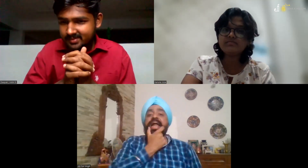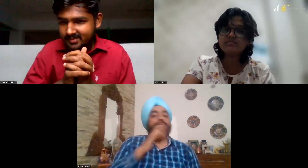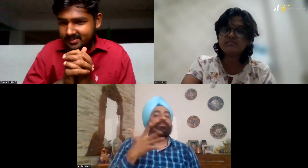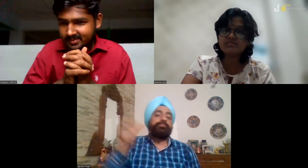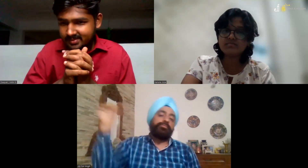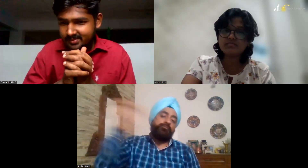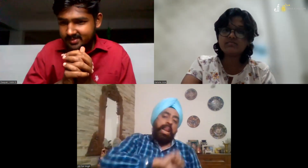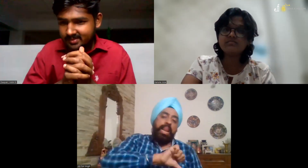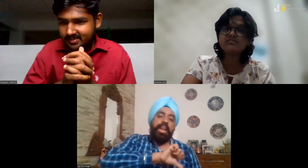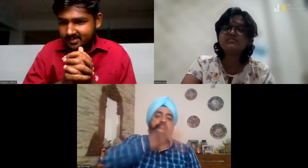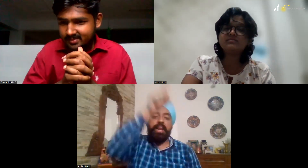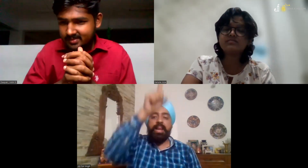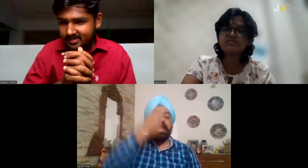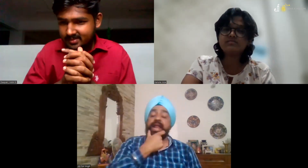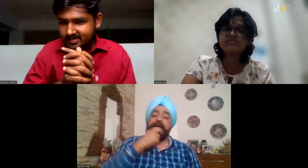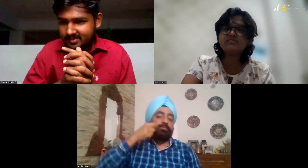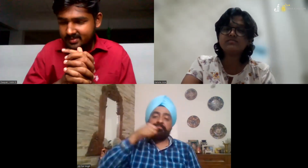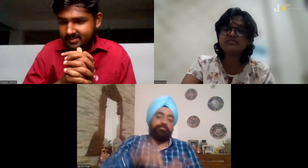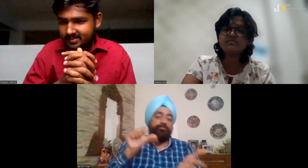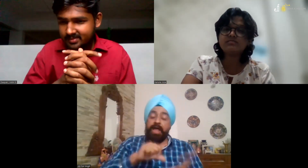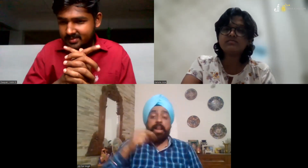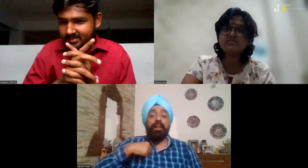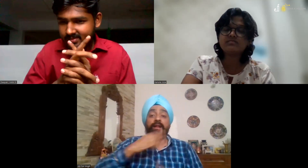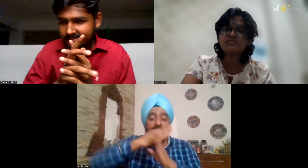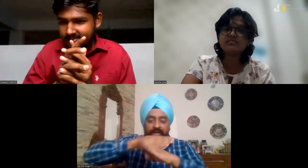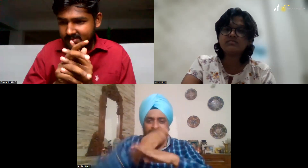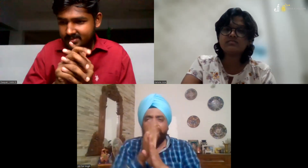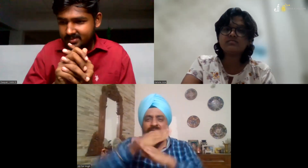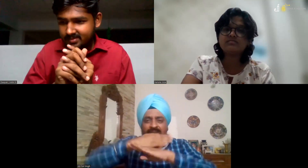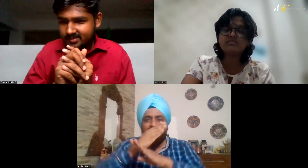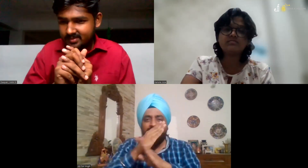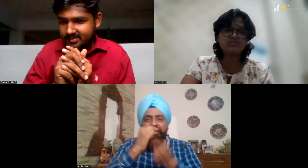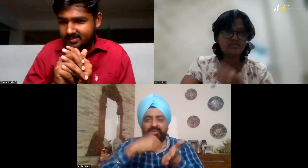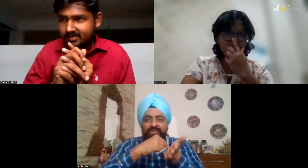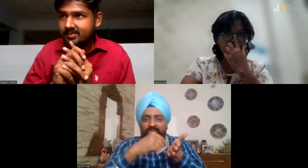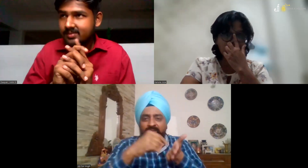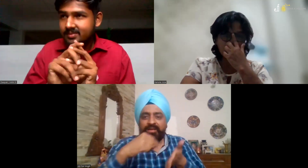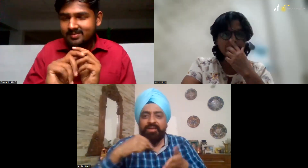the documents, checked my documents, and